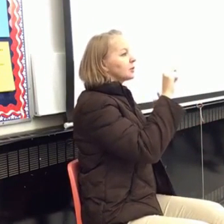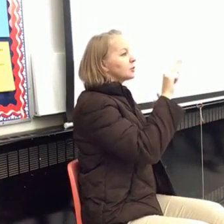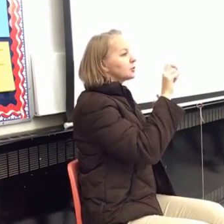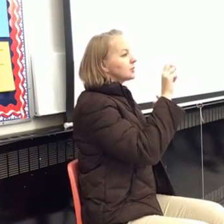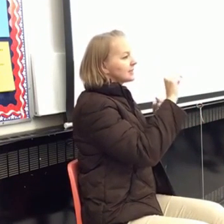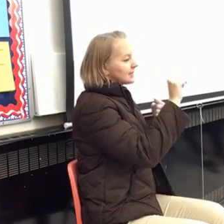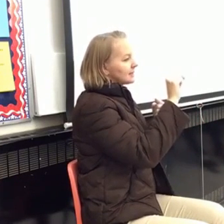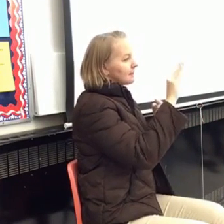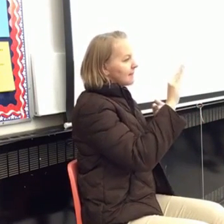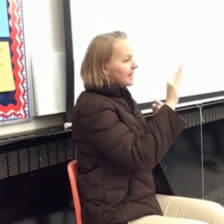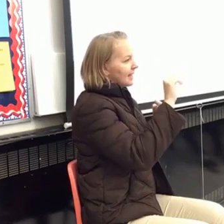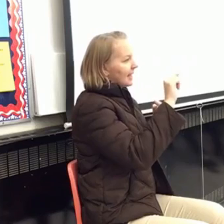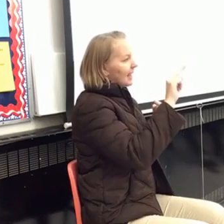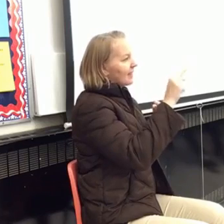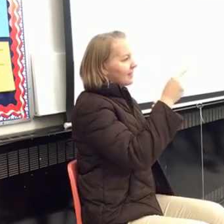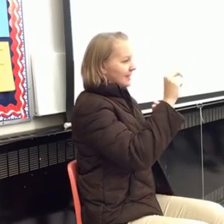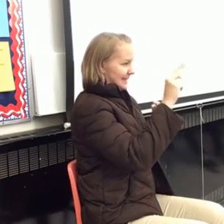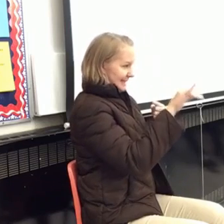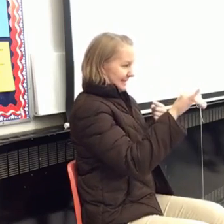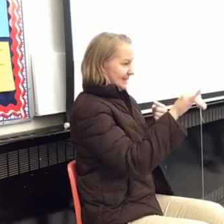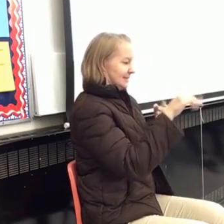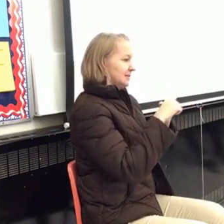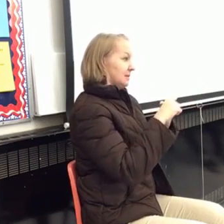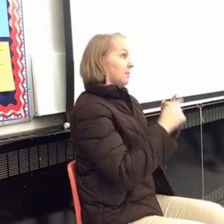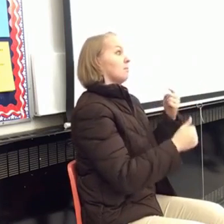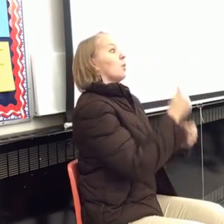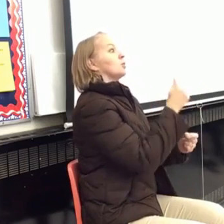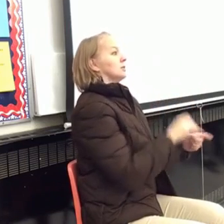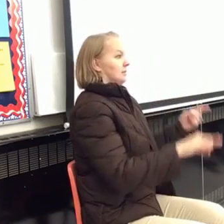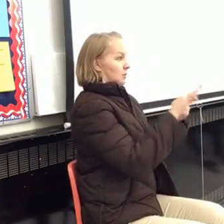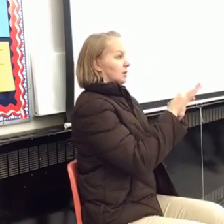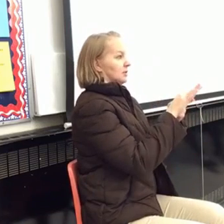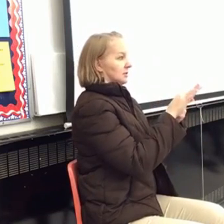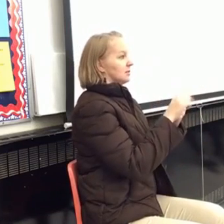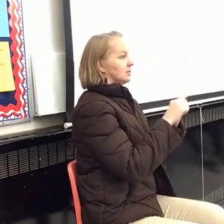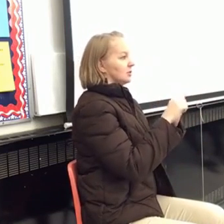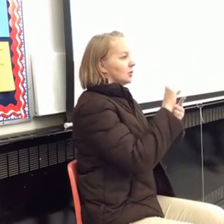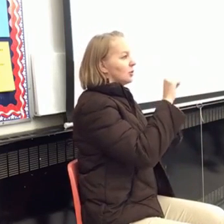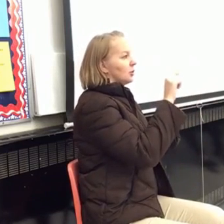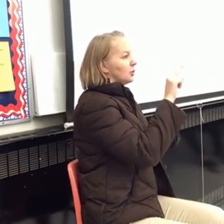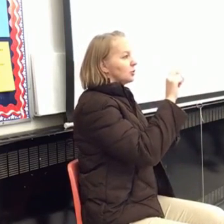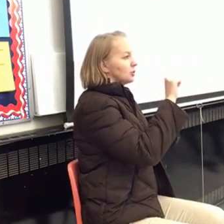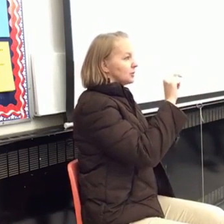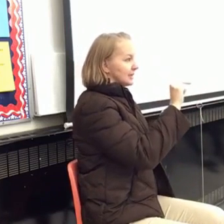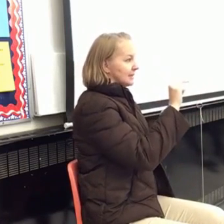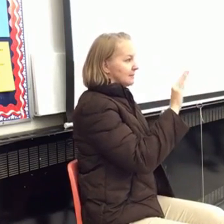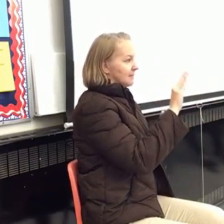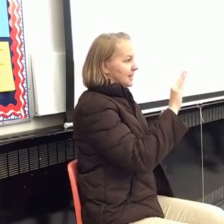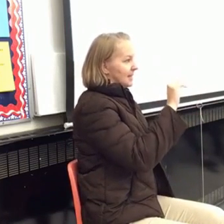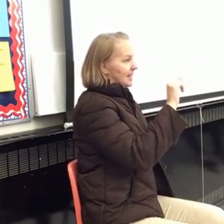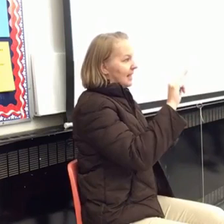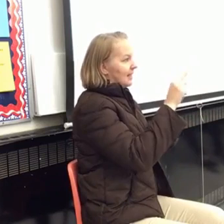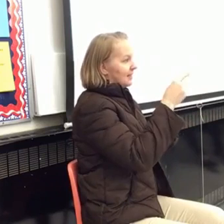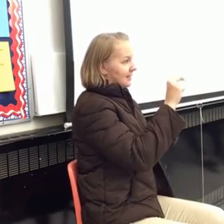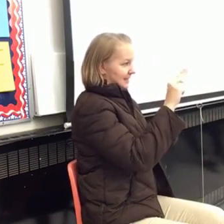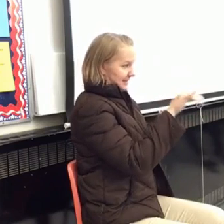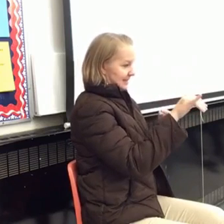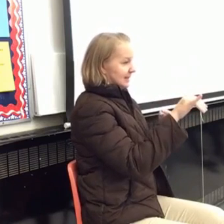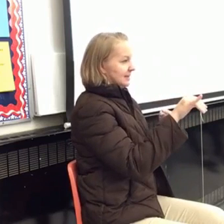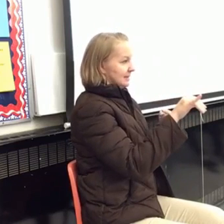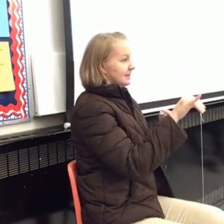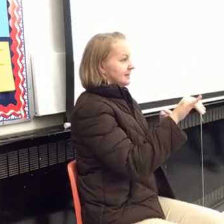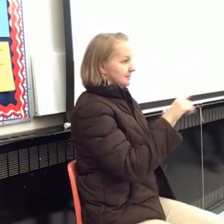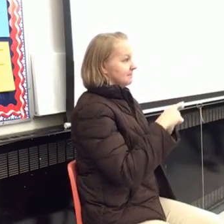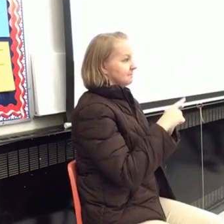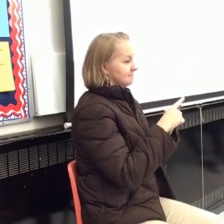Anthony, and she's probably the most important one. So star Susan B. Anthony. This would probably be good on